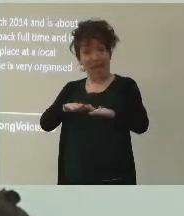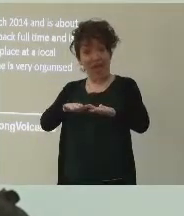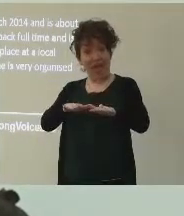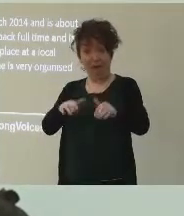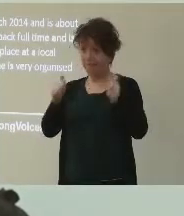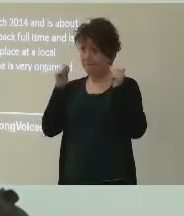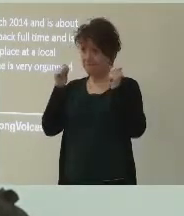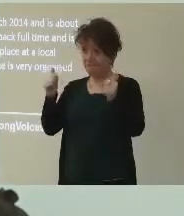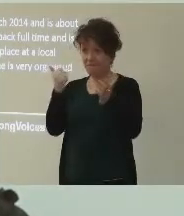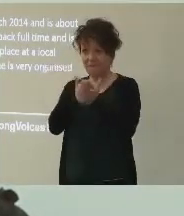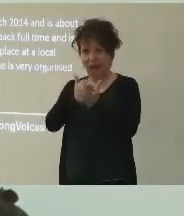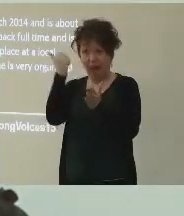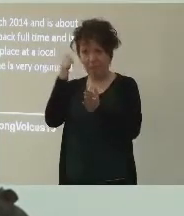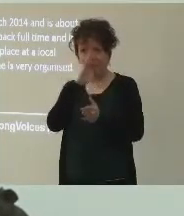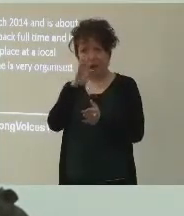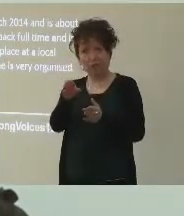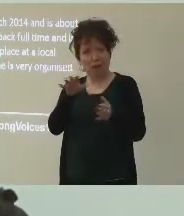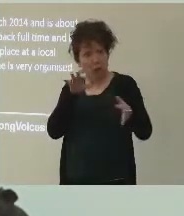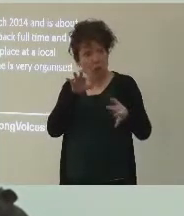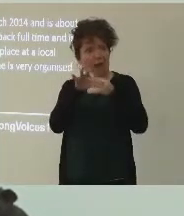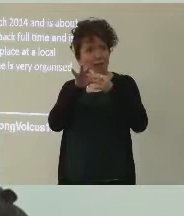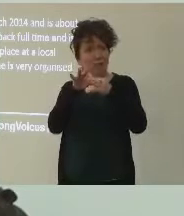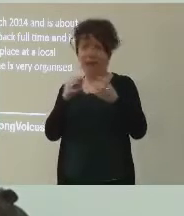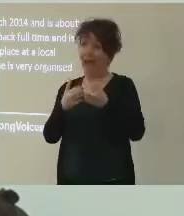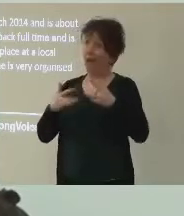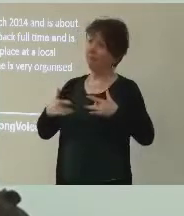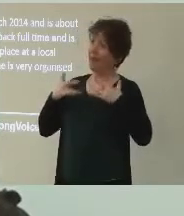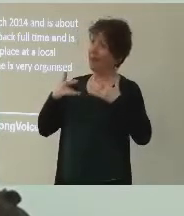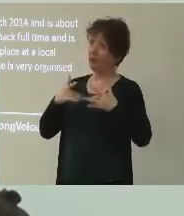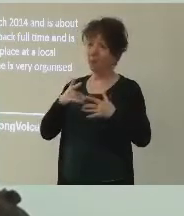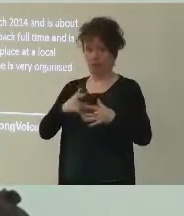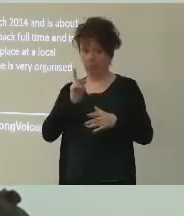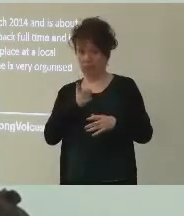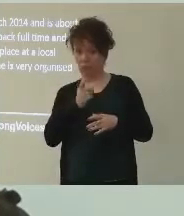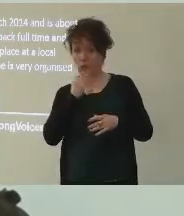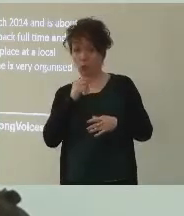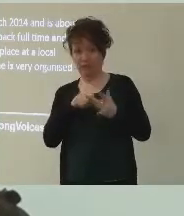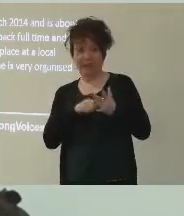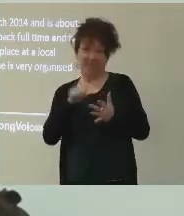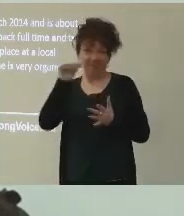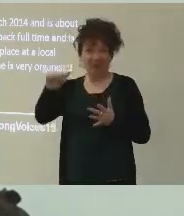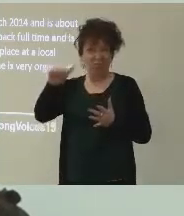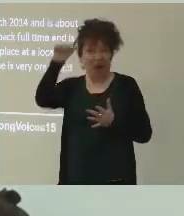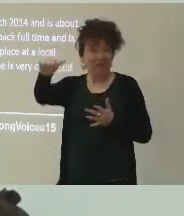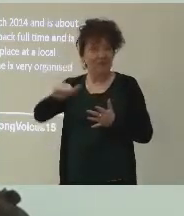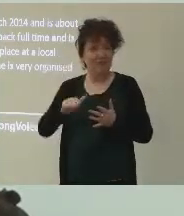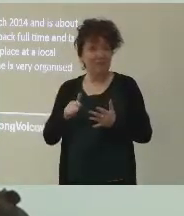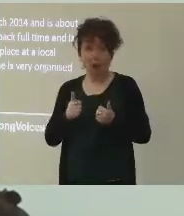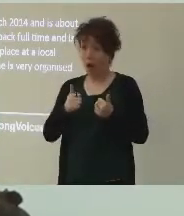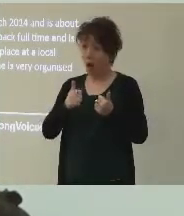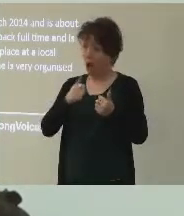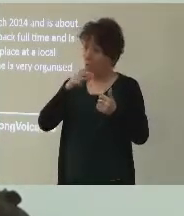direct connection to what it's like to be a young parent. Use it. And I think that's fantastic, isn't it? Because it